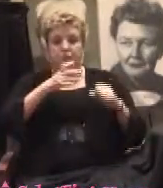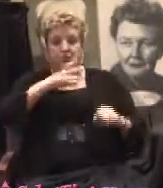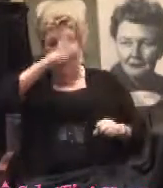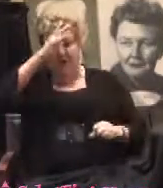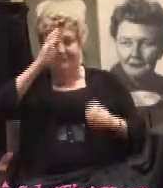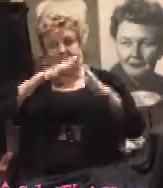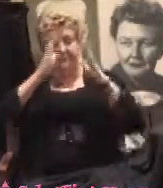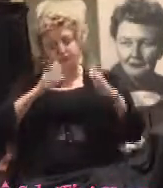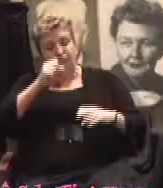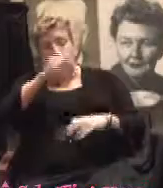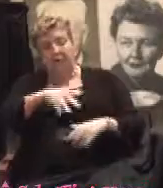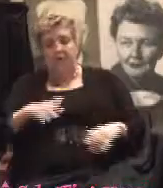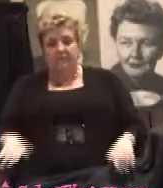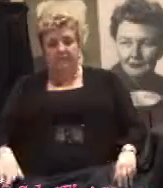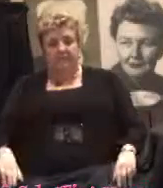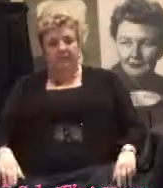Because you guys just don't listen.